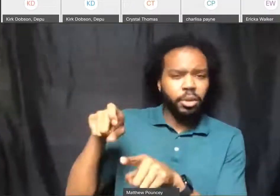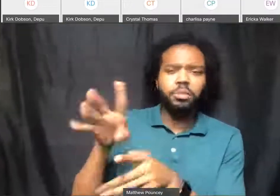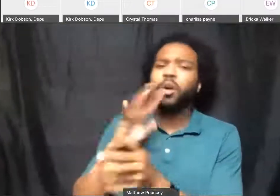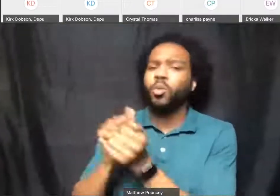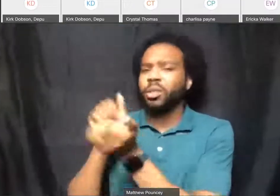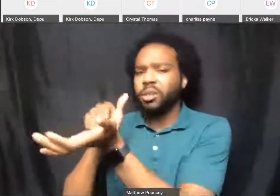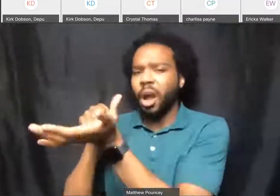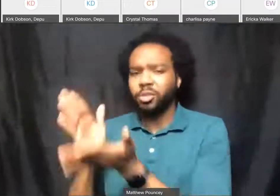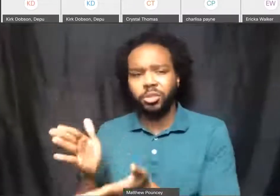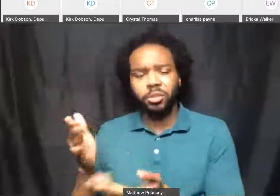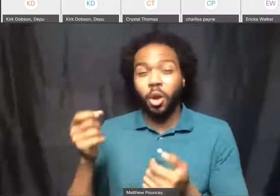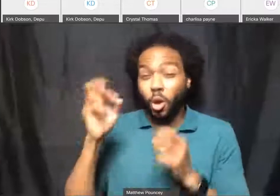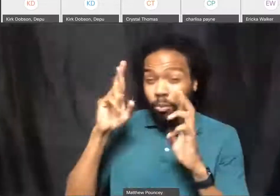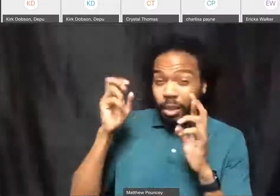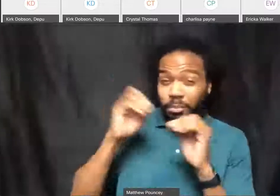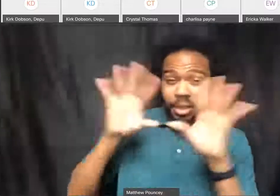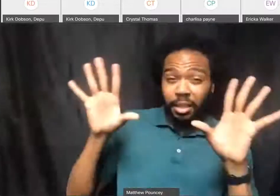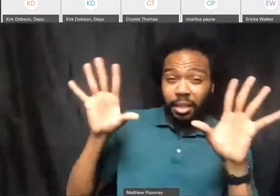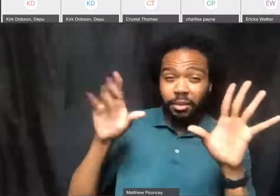not more confusing to people.